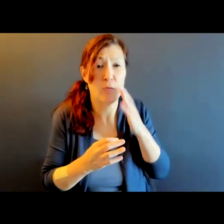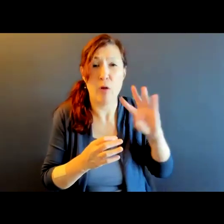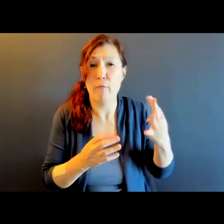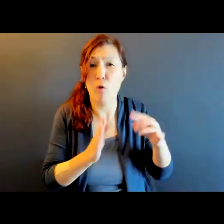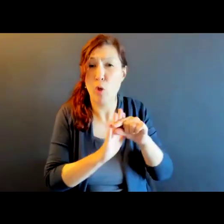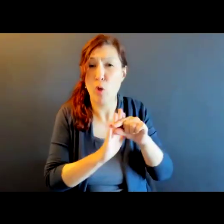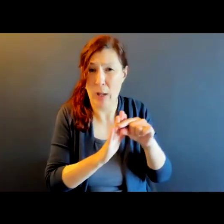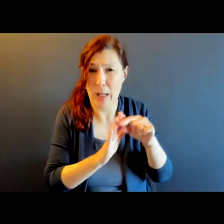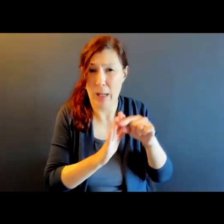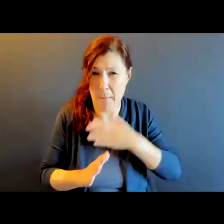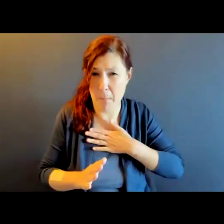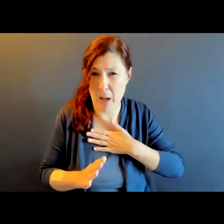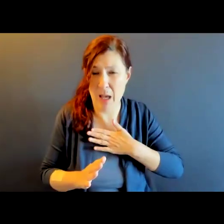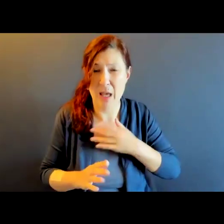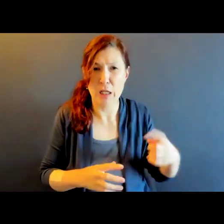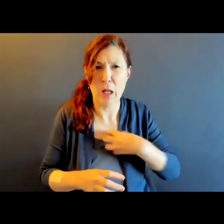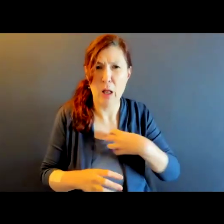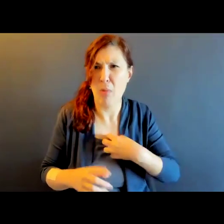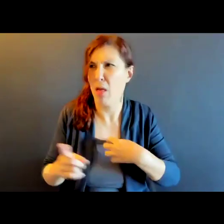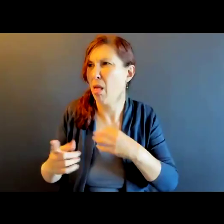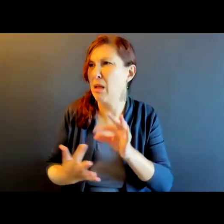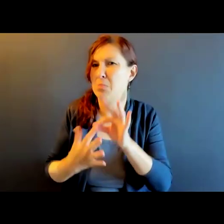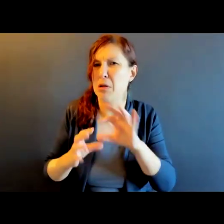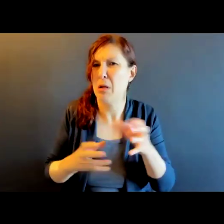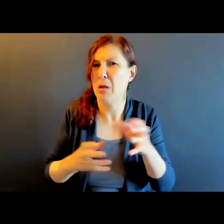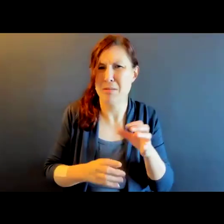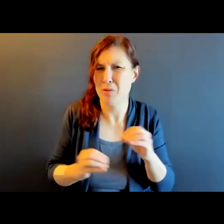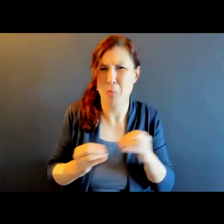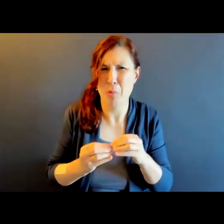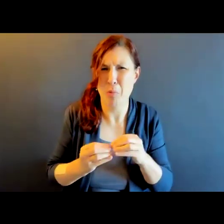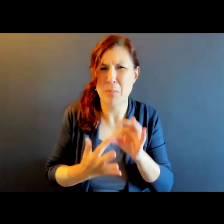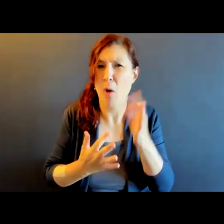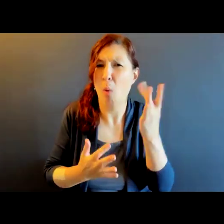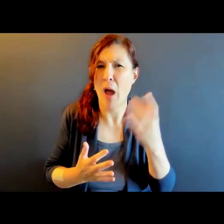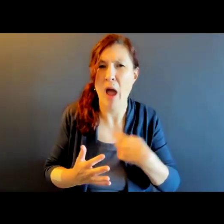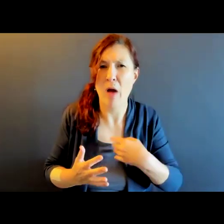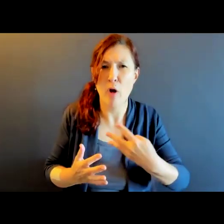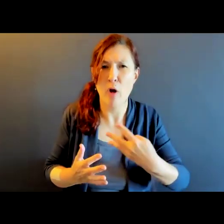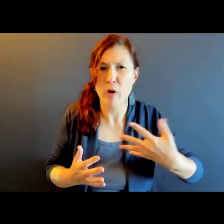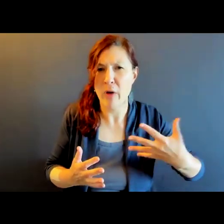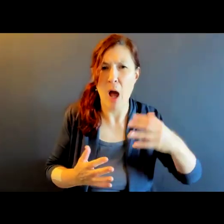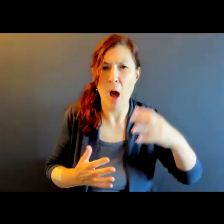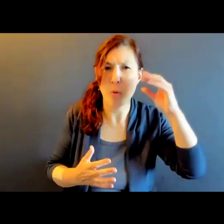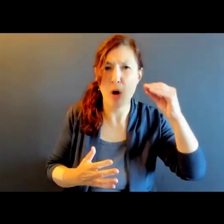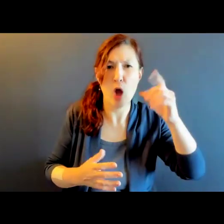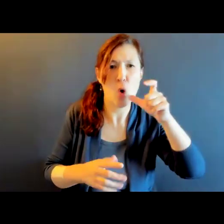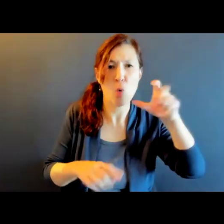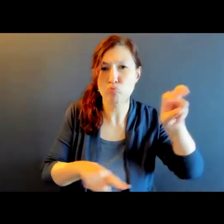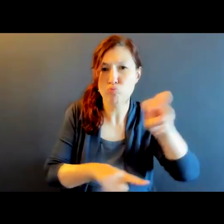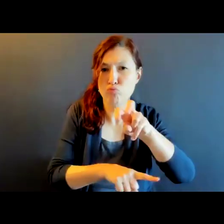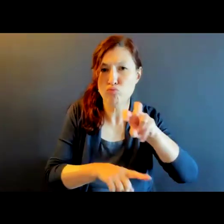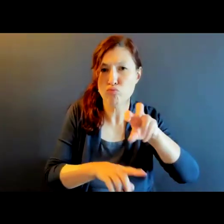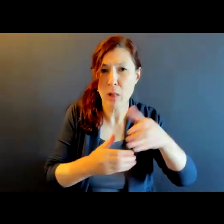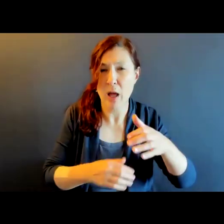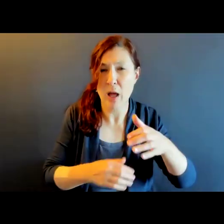complained to me that her specials weren't special anymore because there were 4 or 5 boys who had been transferred into her classroom when